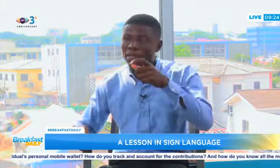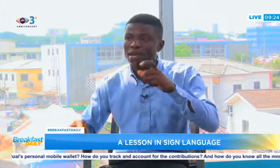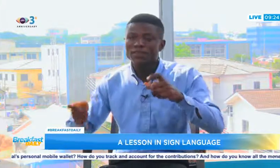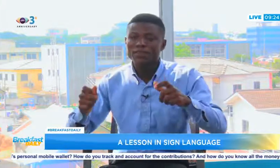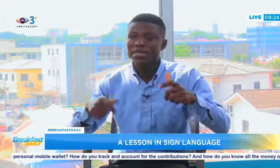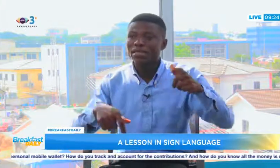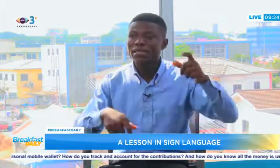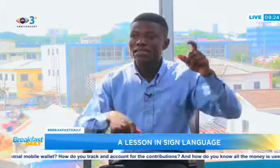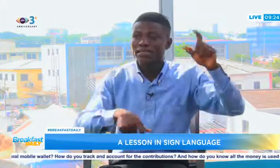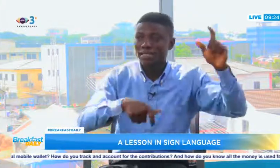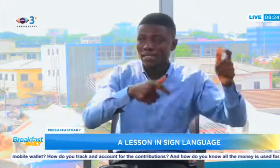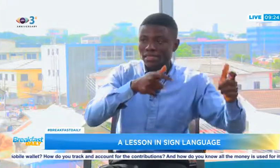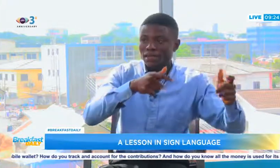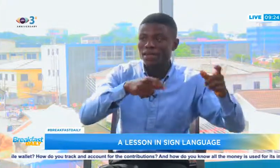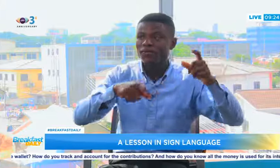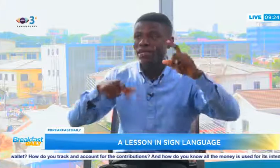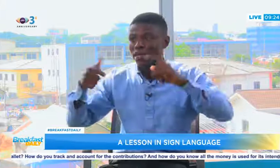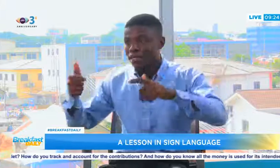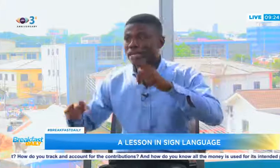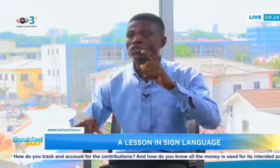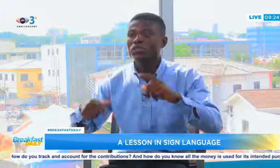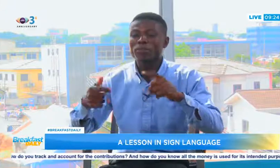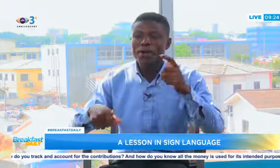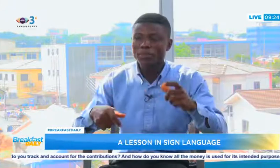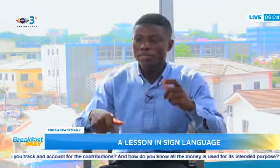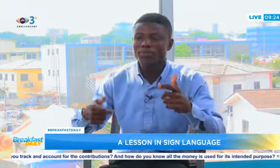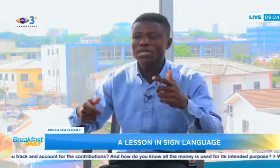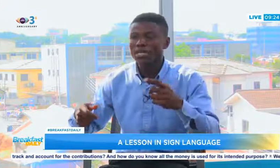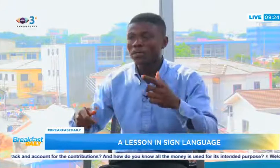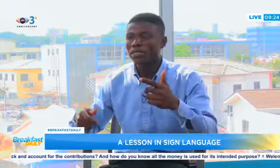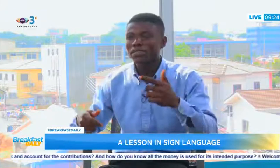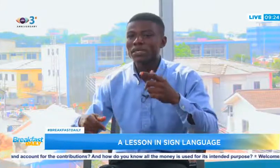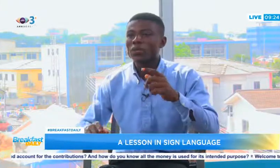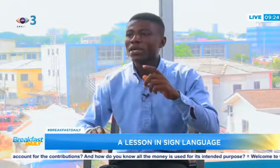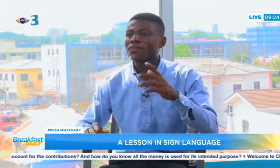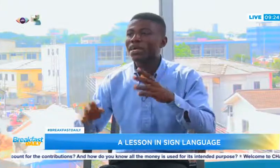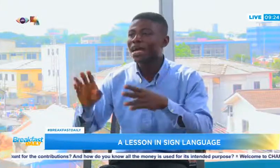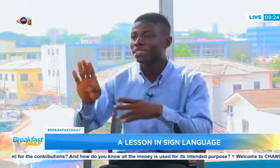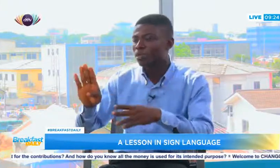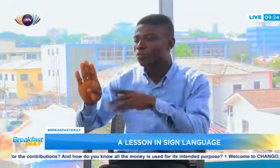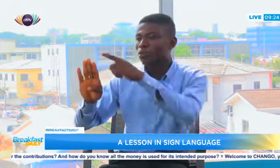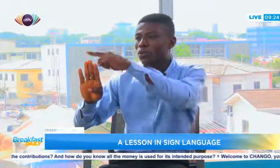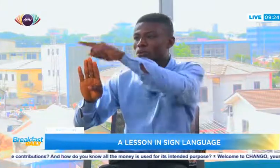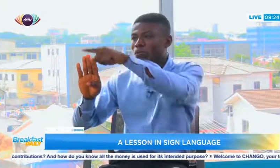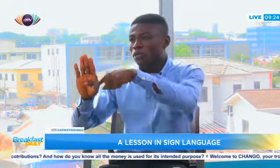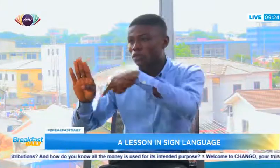have the syntax, we have Yes. so the parameters of sign language is we have the hand shape, which is what